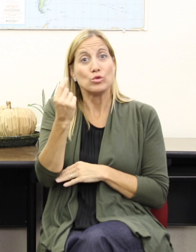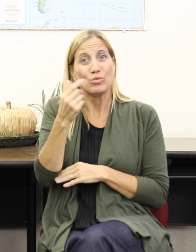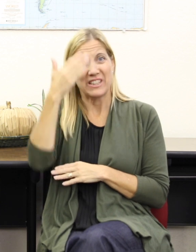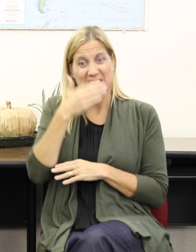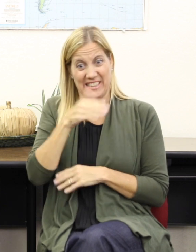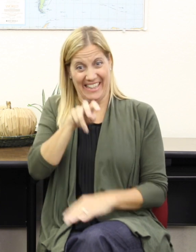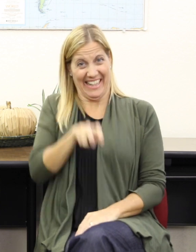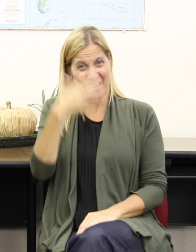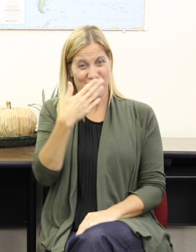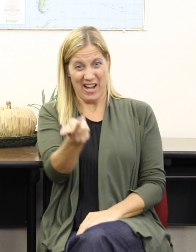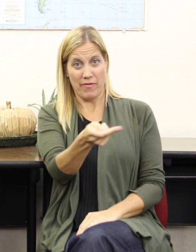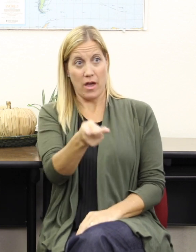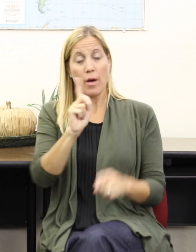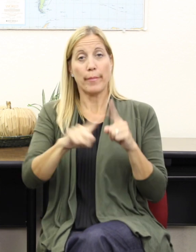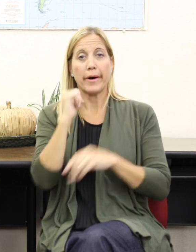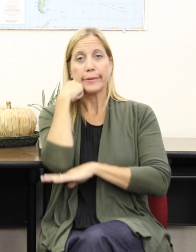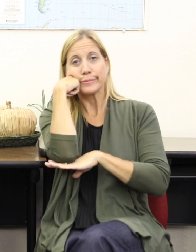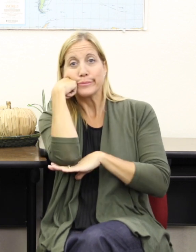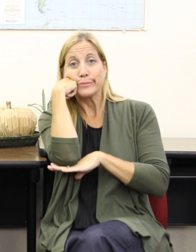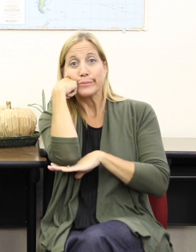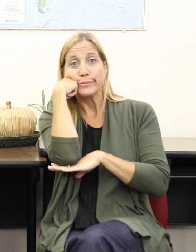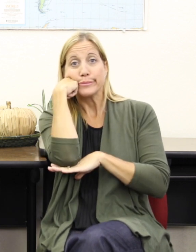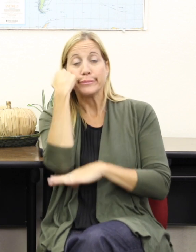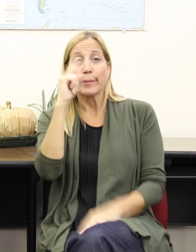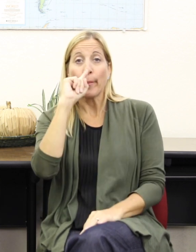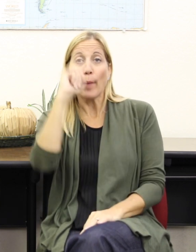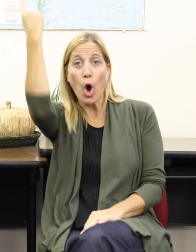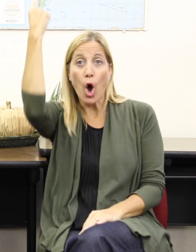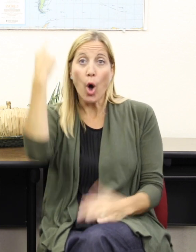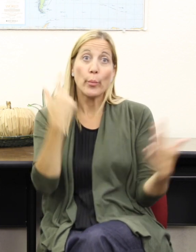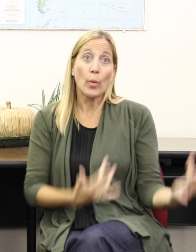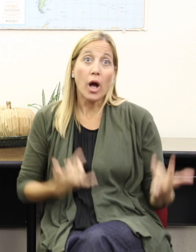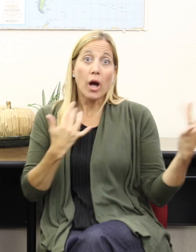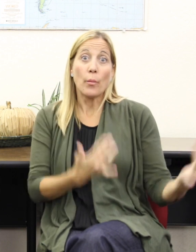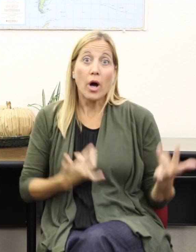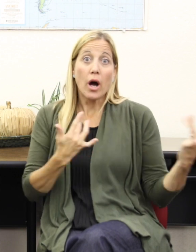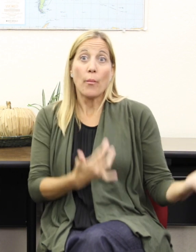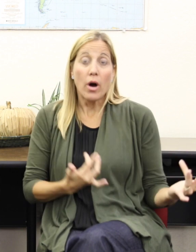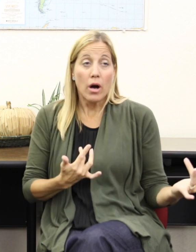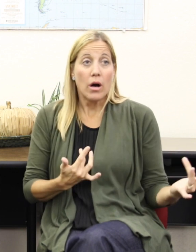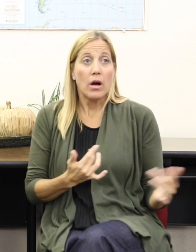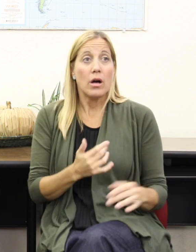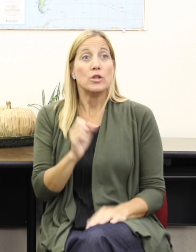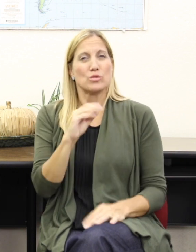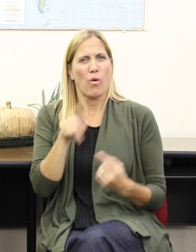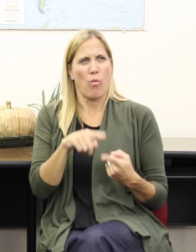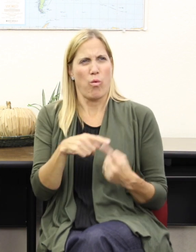But he was like sitting like this, all bored, waiting. So when I look back to